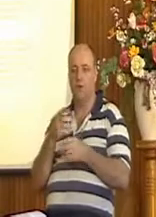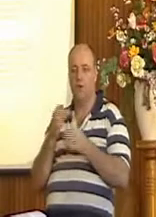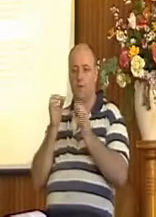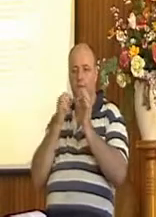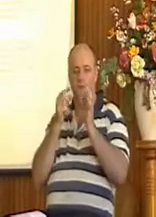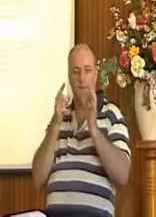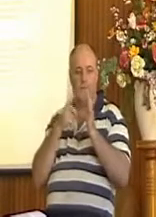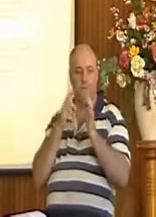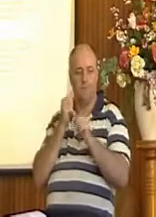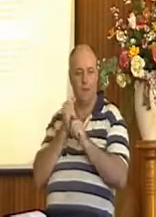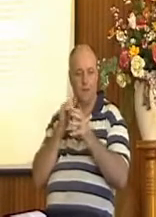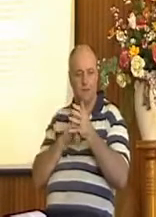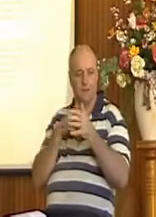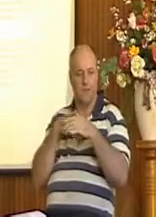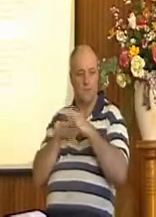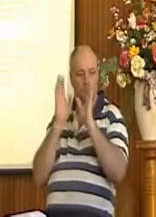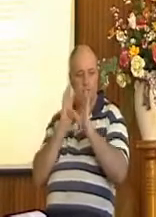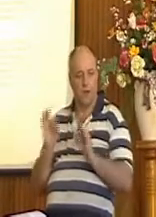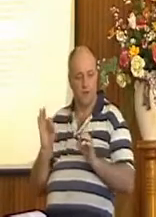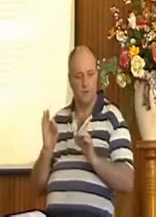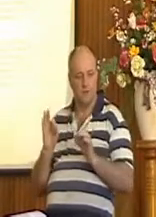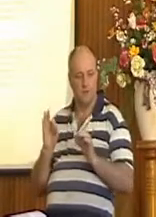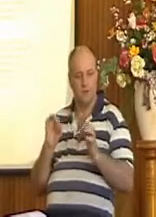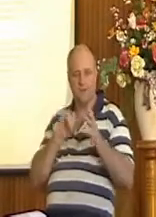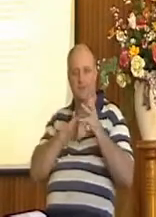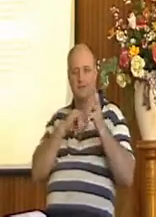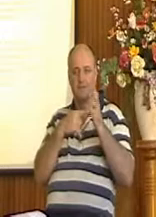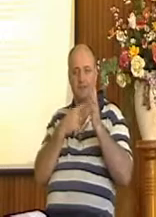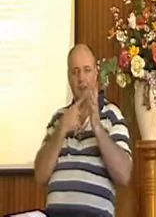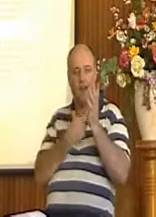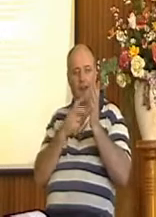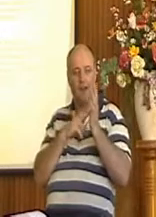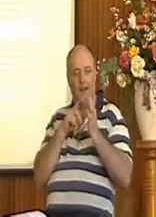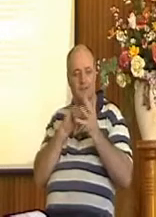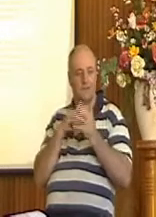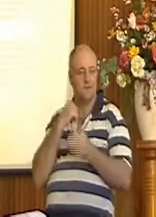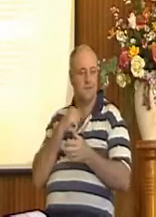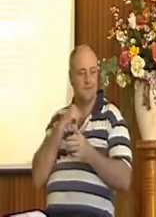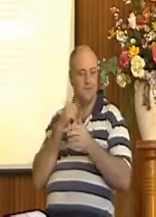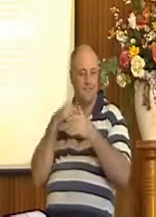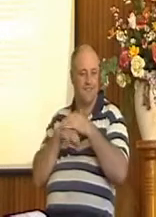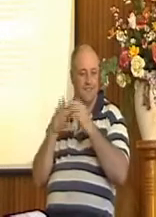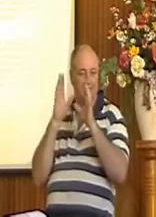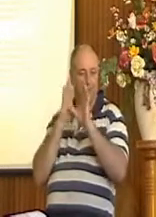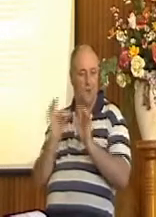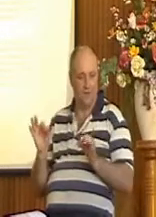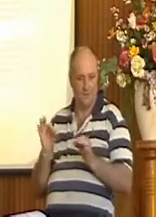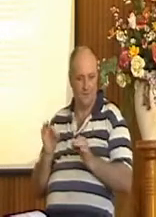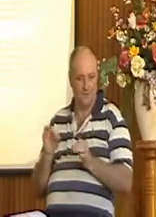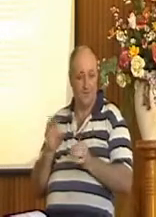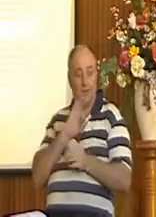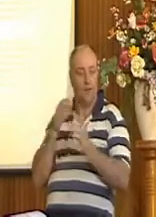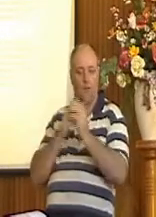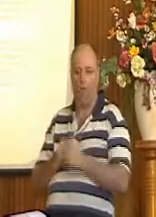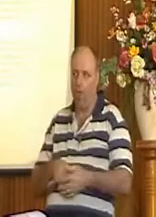interesting going around the garage sales. I say, how much is that? And somebody says, oh, well, would you pay a dollar? And